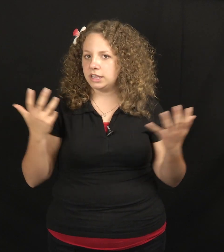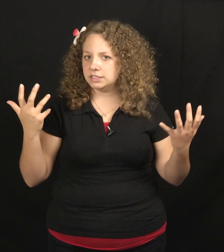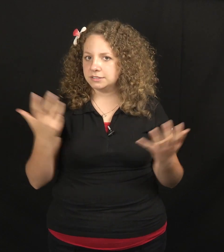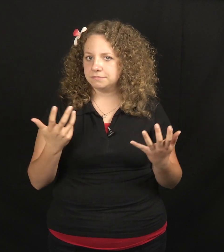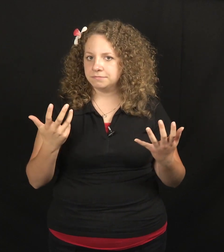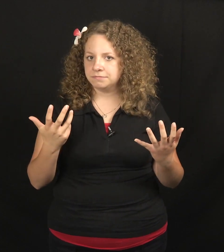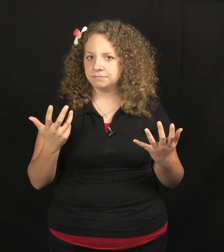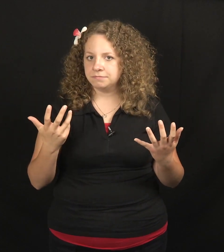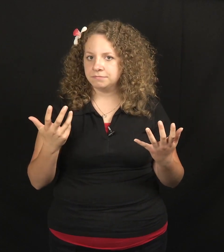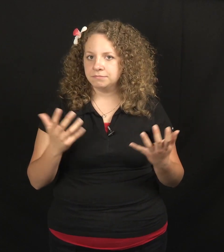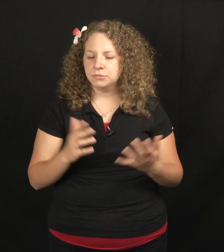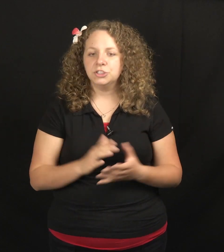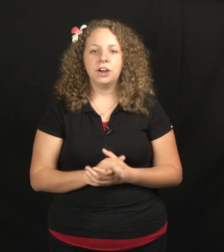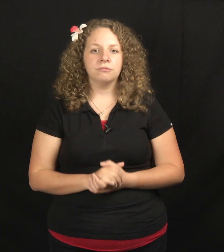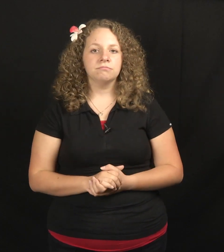what. So,